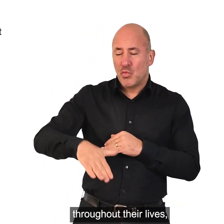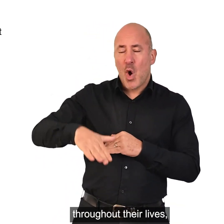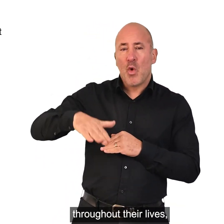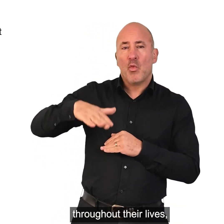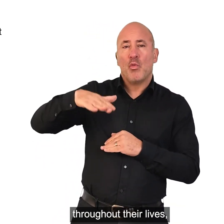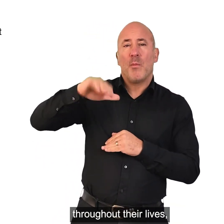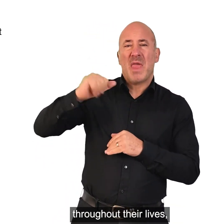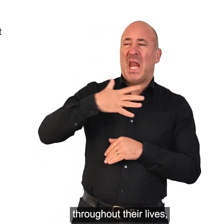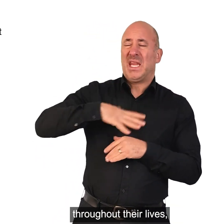throughout their lives,